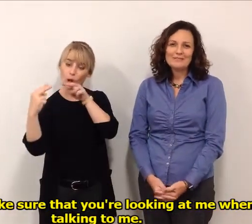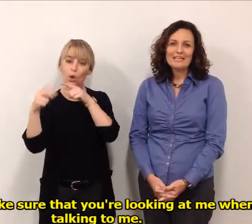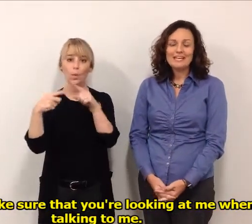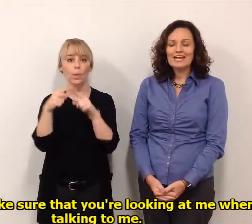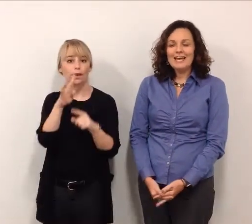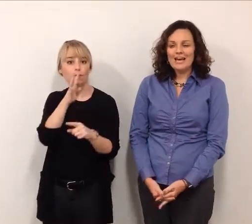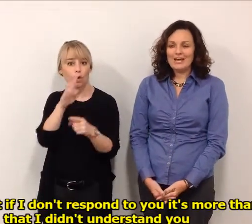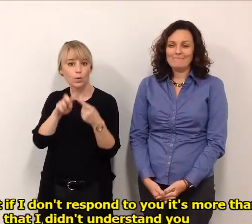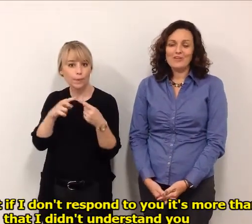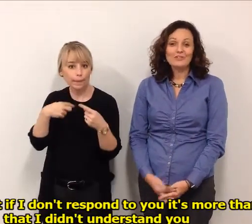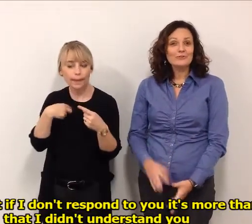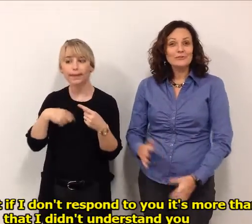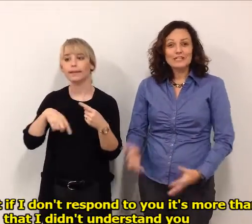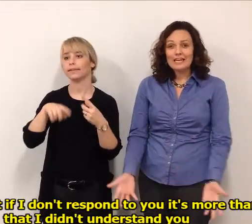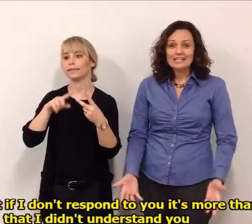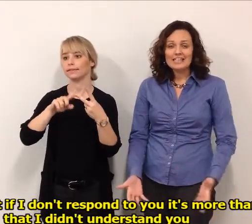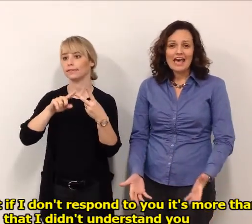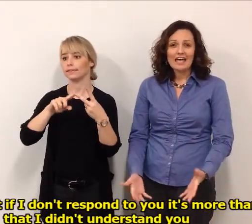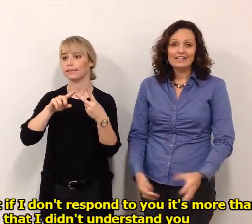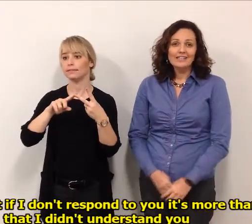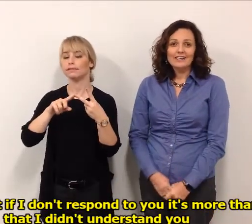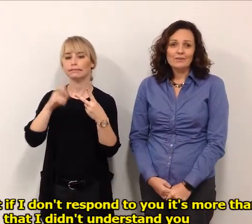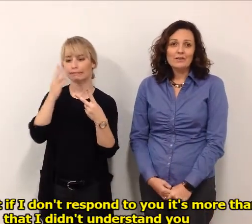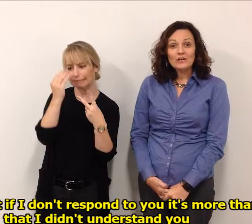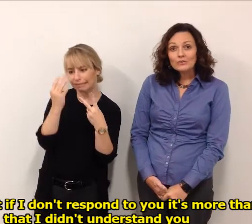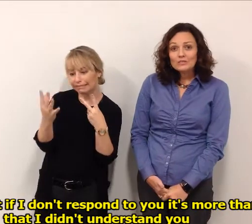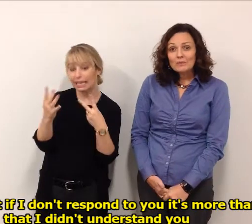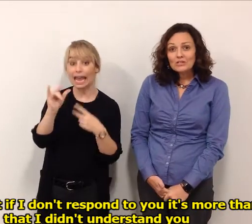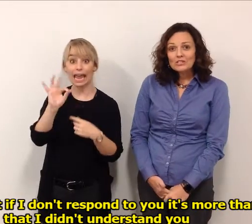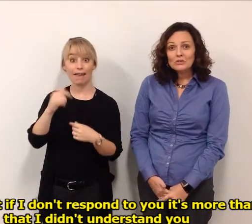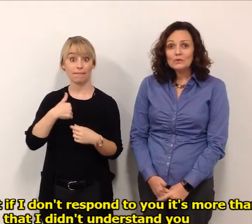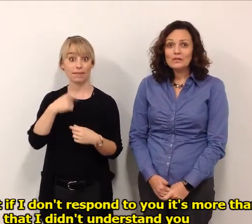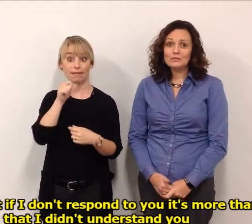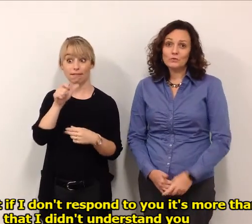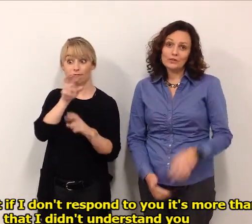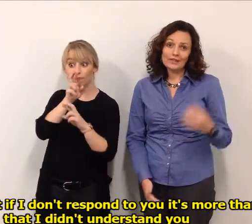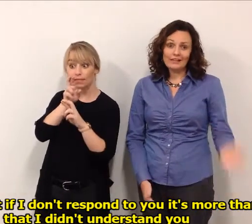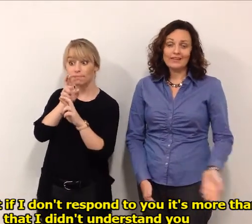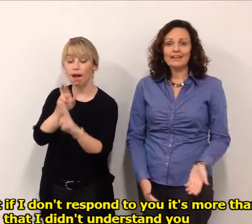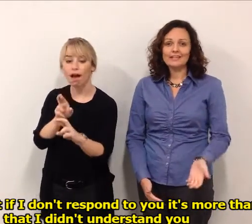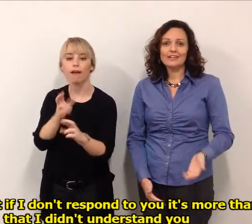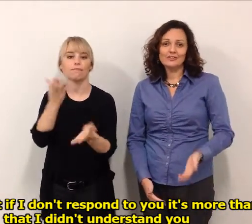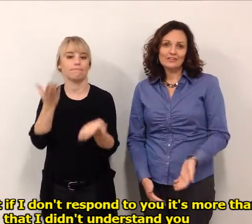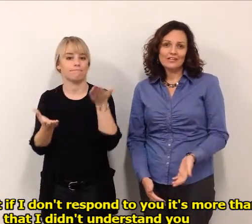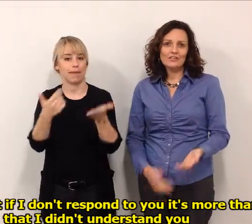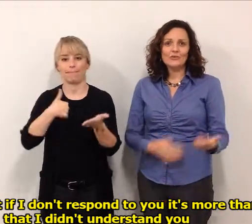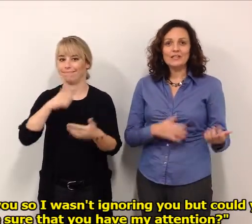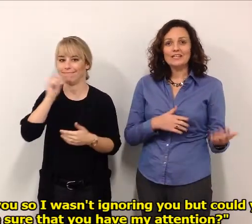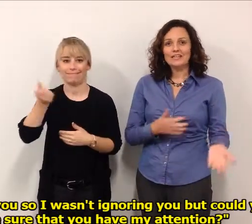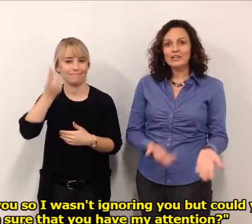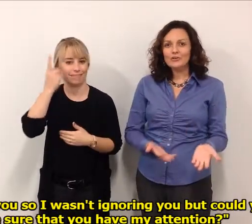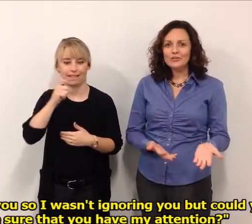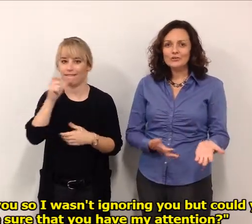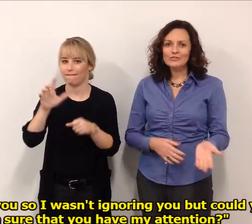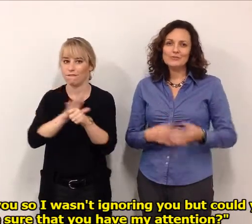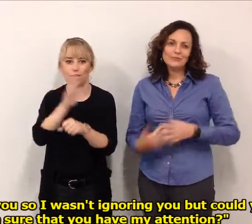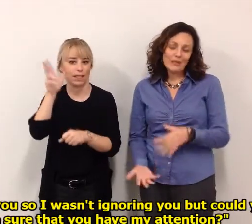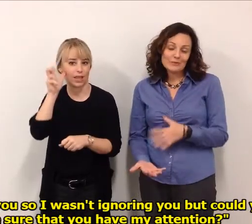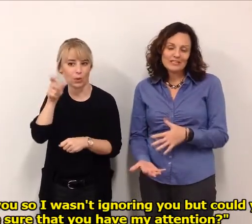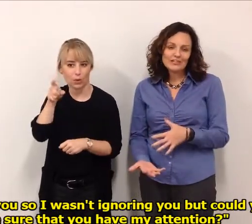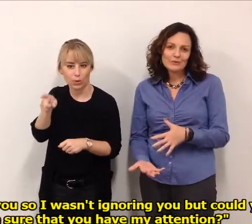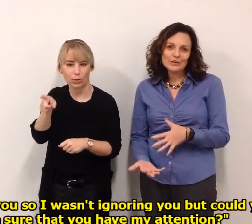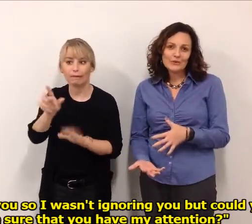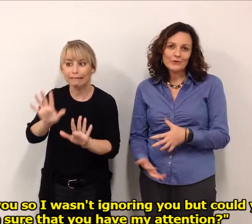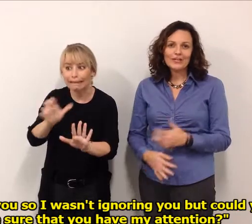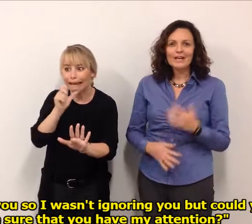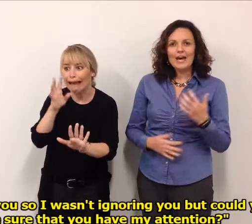talking to me. Also realize that if I don't respond to you, it's more than likely that I didn't understand you or I didn't hear you, so I